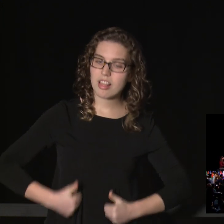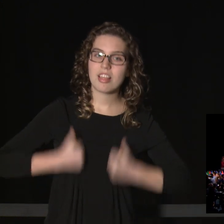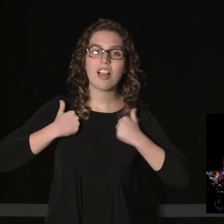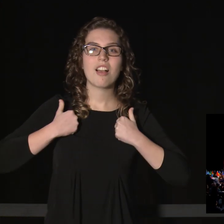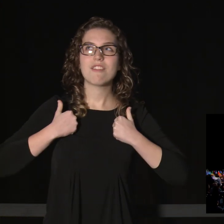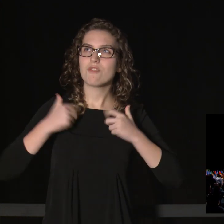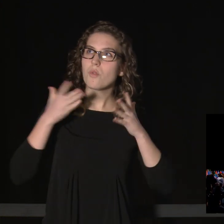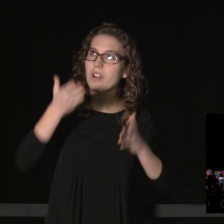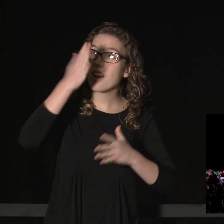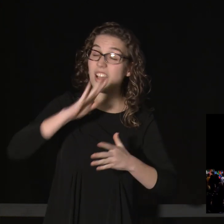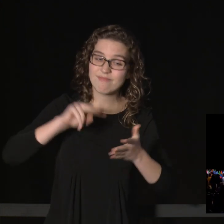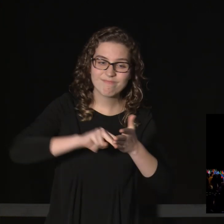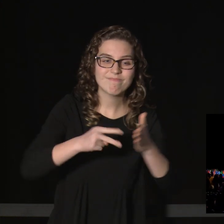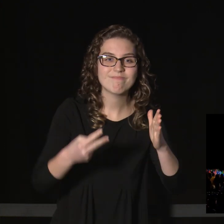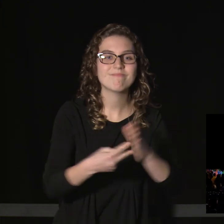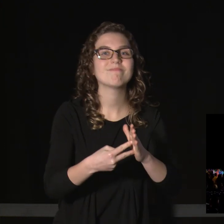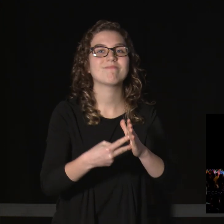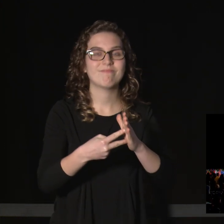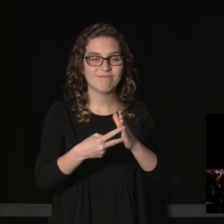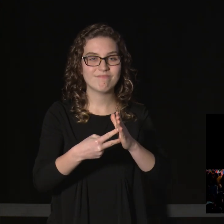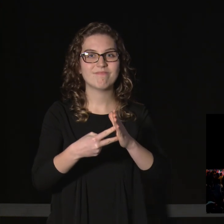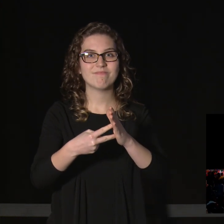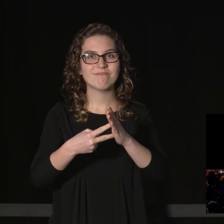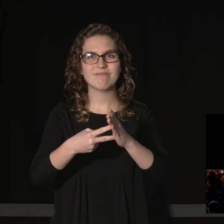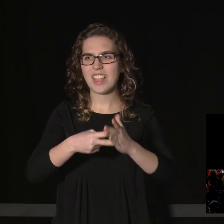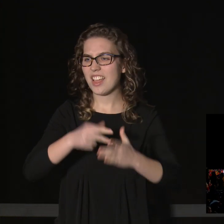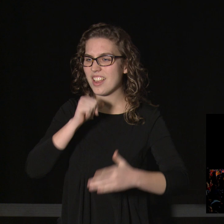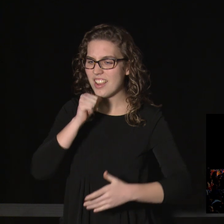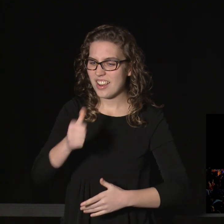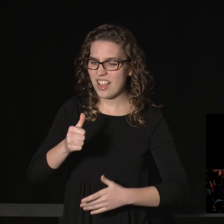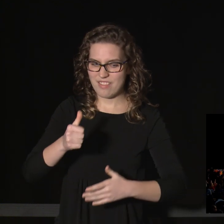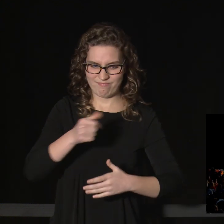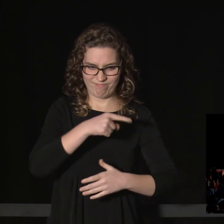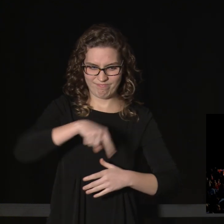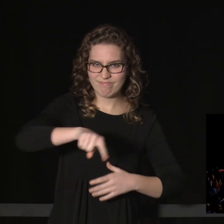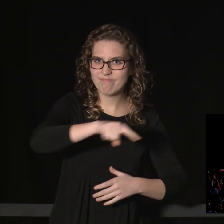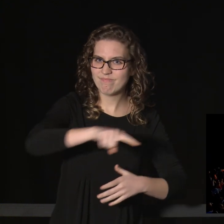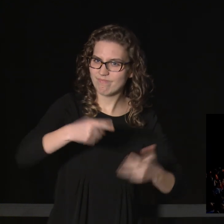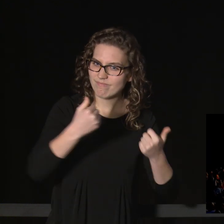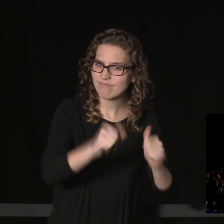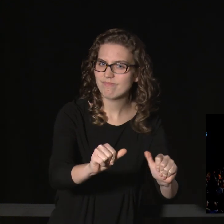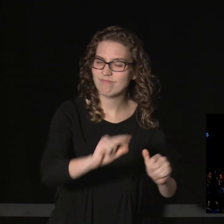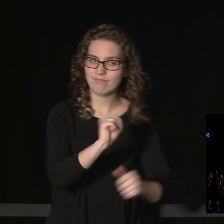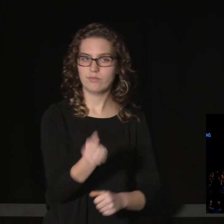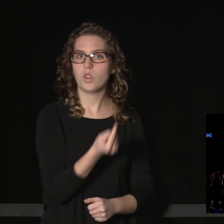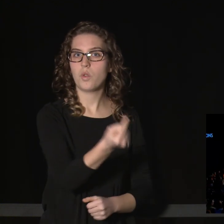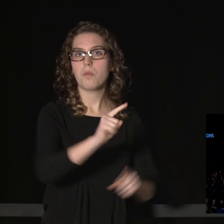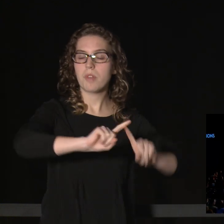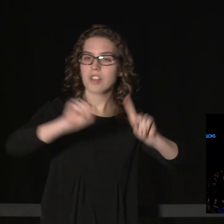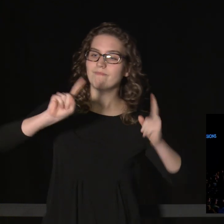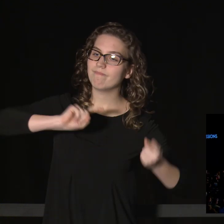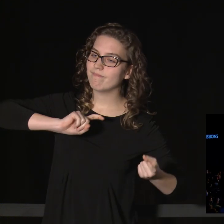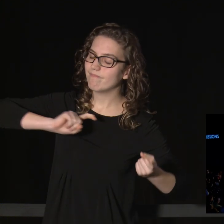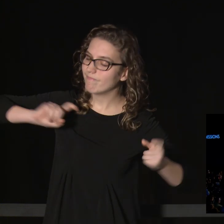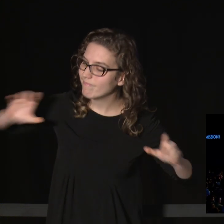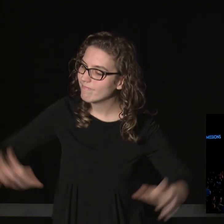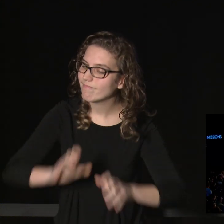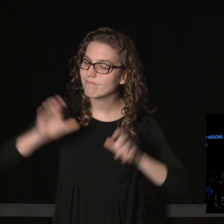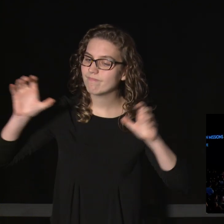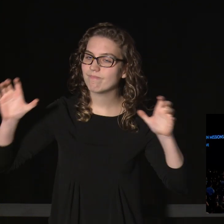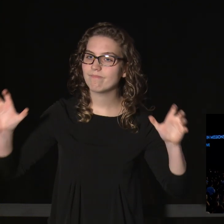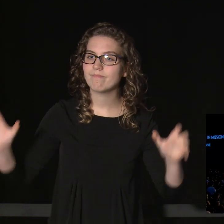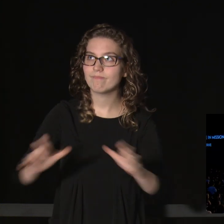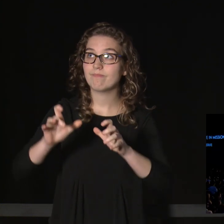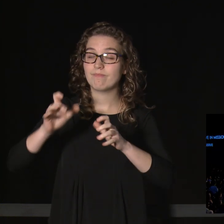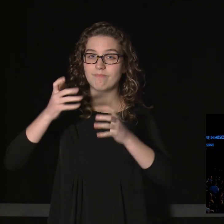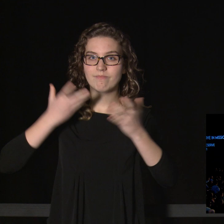the way God intended you to experience it, is not in those endeavors alone, but it's in radical and aggressive service for